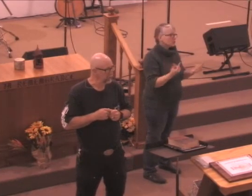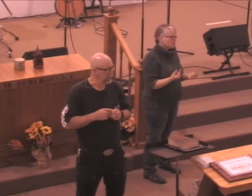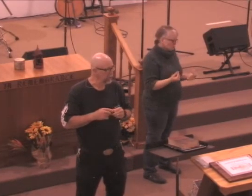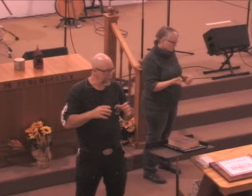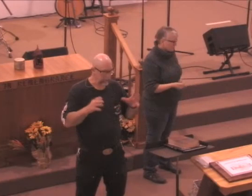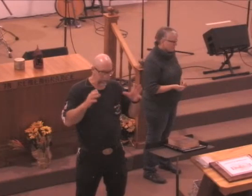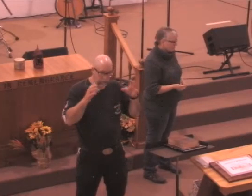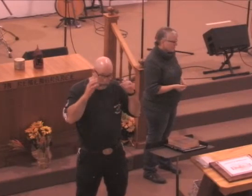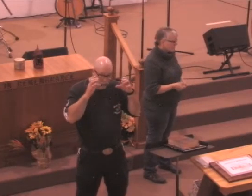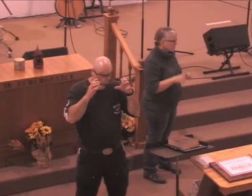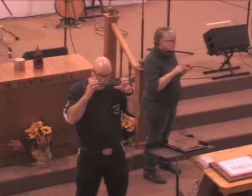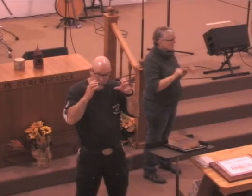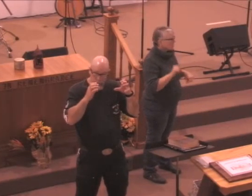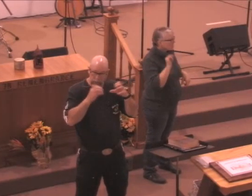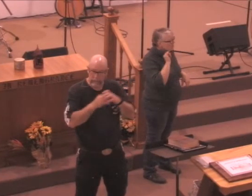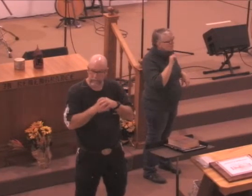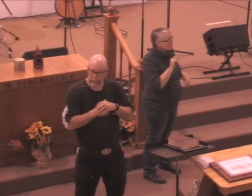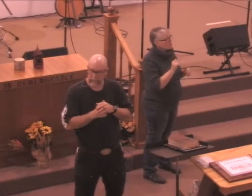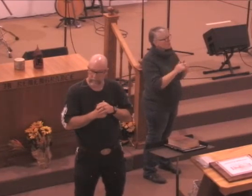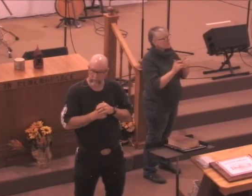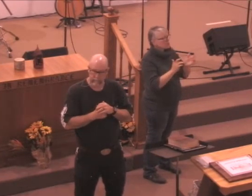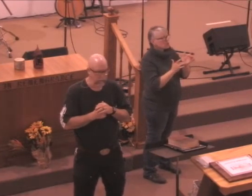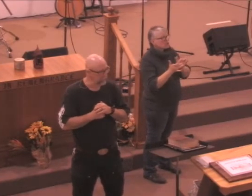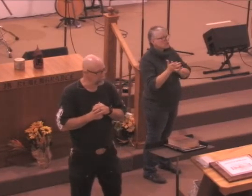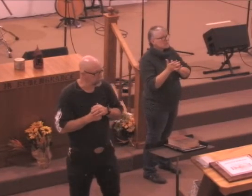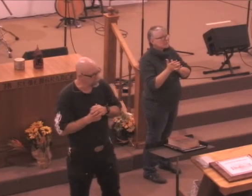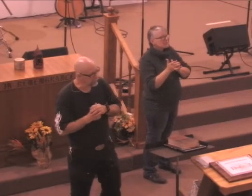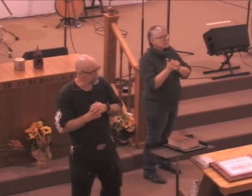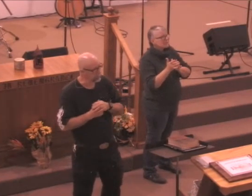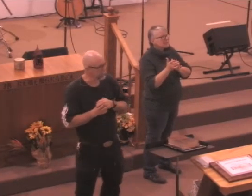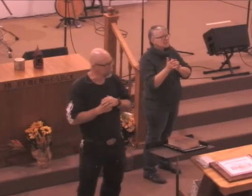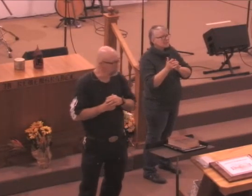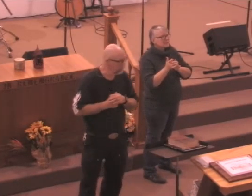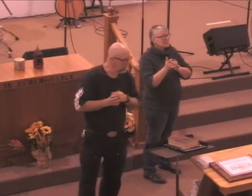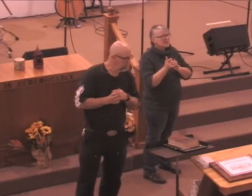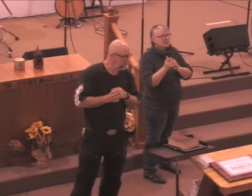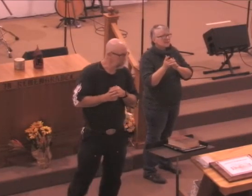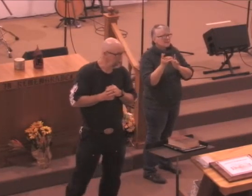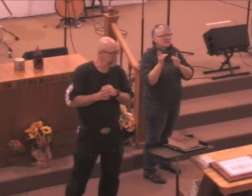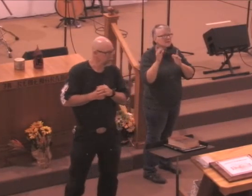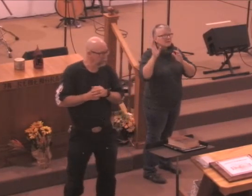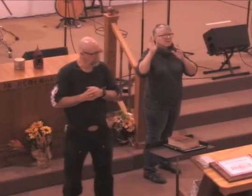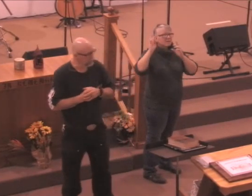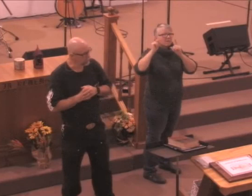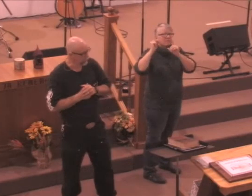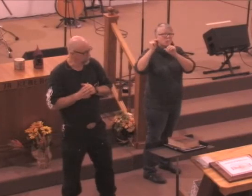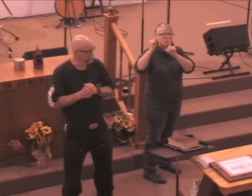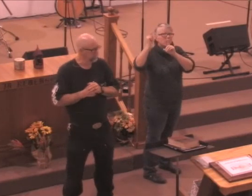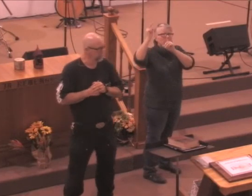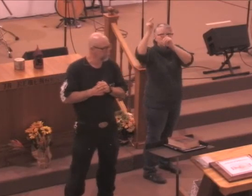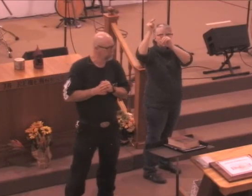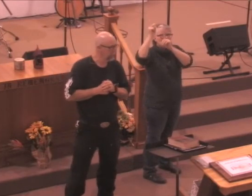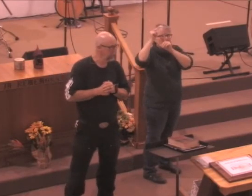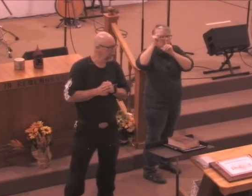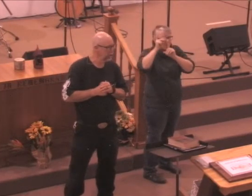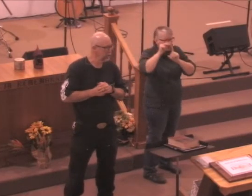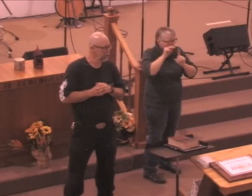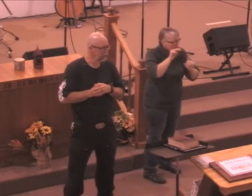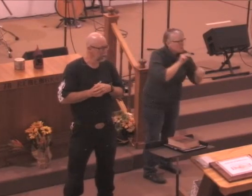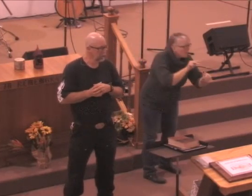Father, that we could actually look with those Jesus glasses at the person that we're having a rough go with.